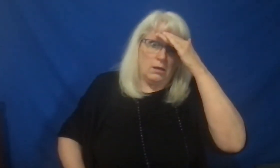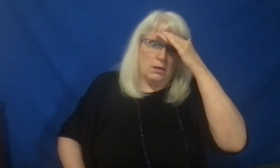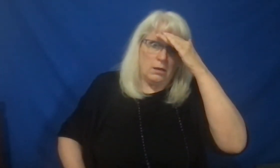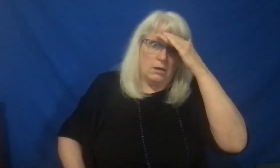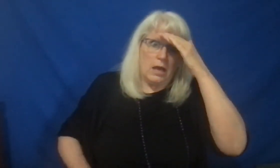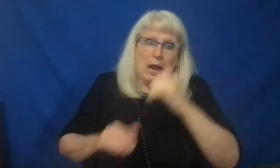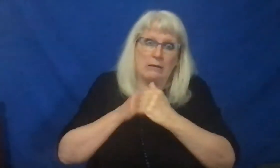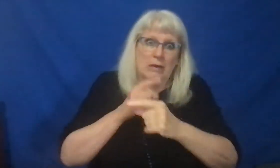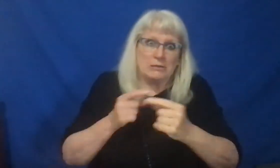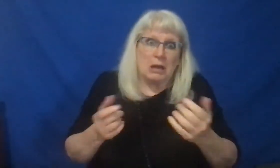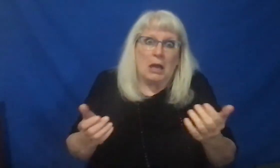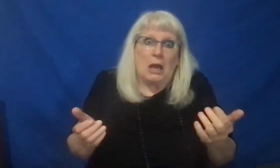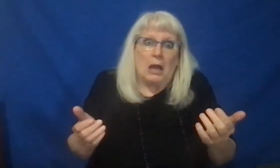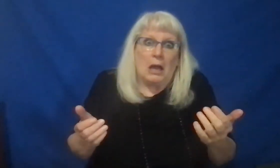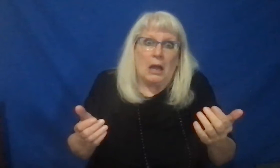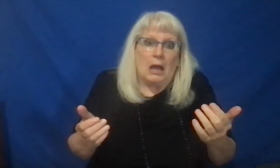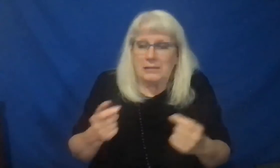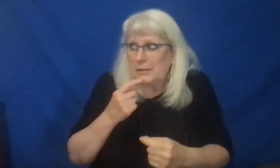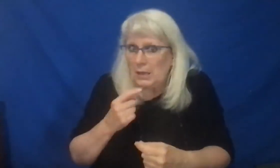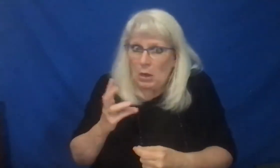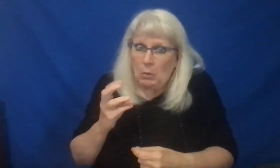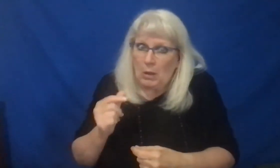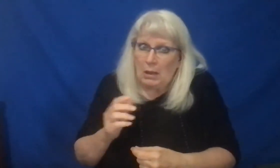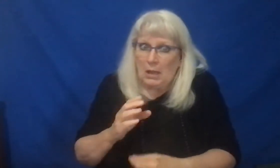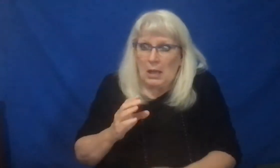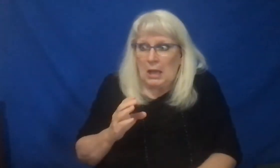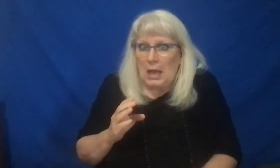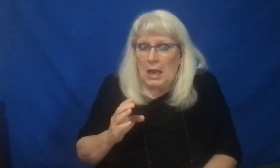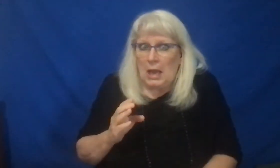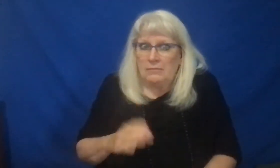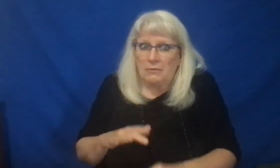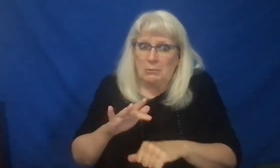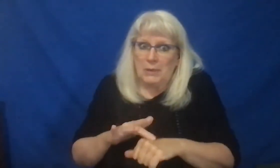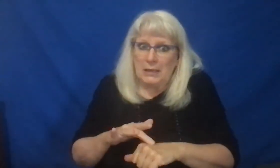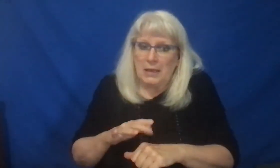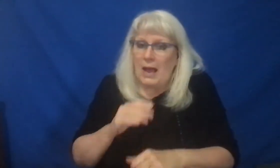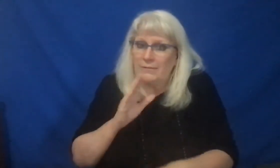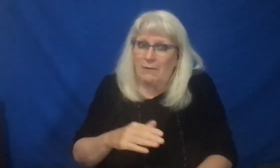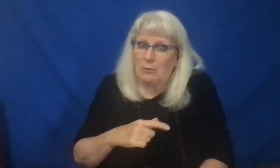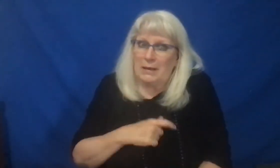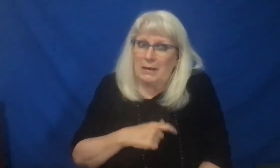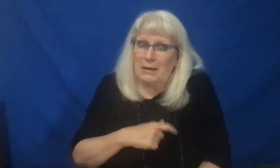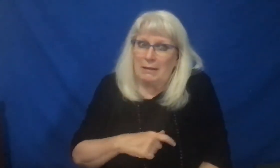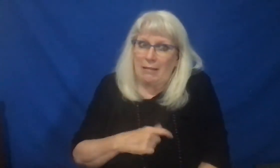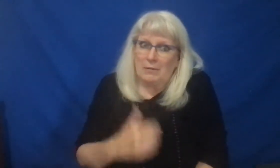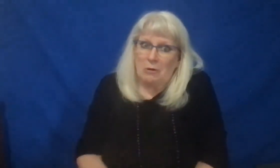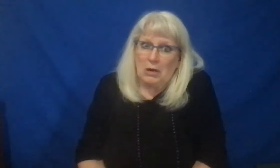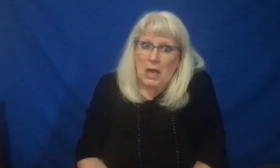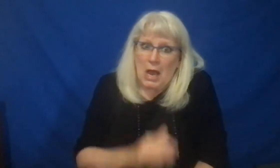and I just, meekly said, well, I've never been a delegate, and I don't belong here. And